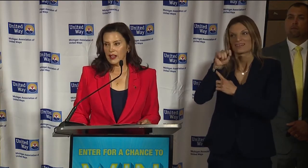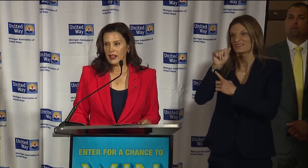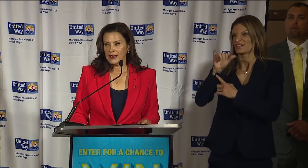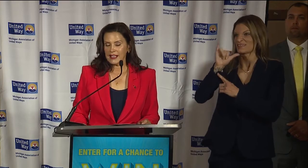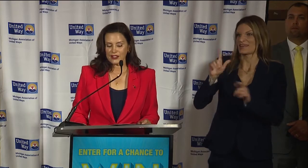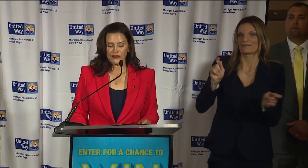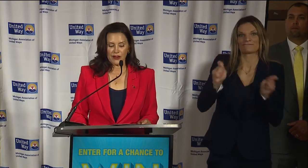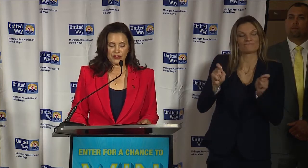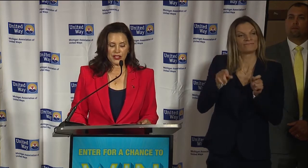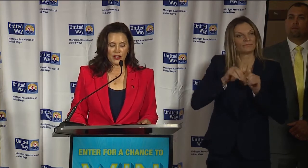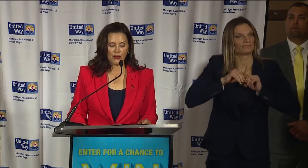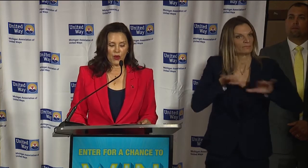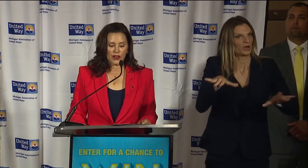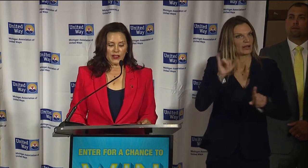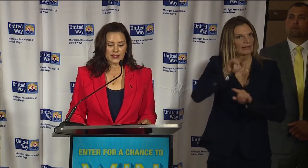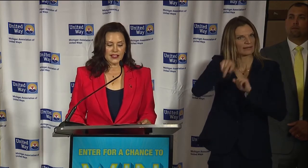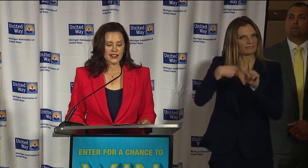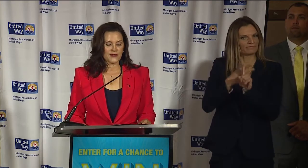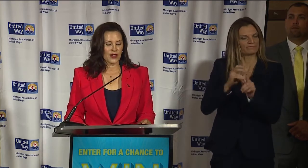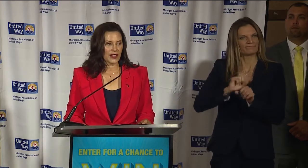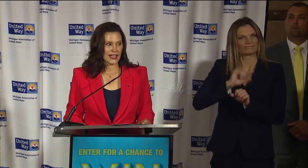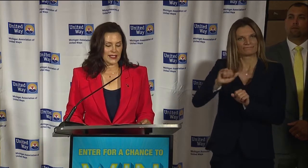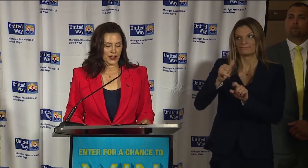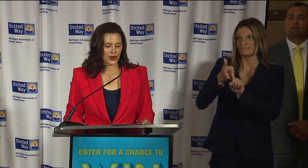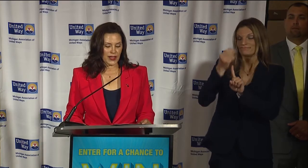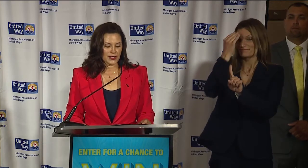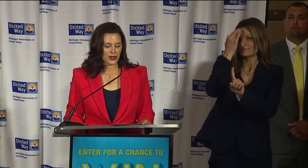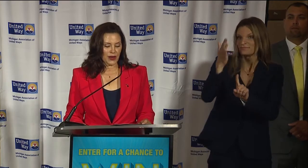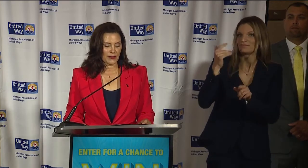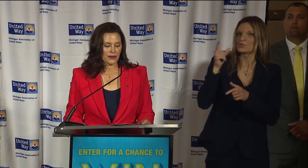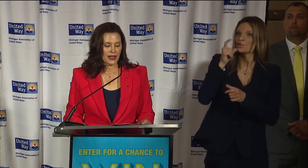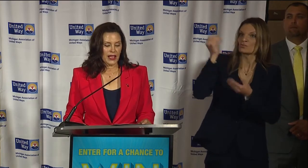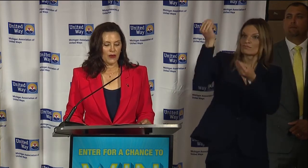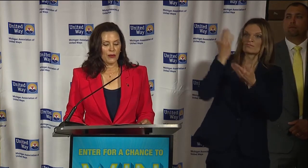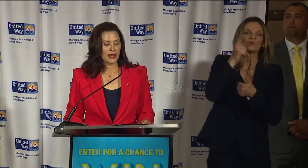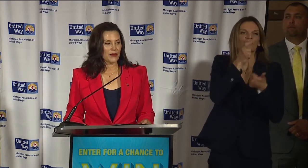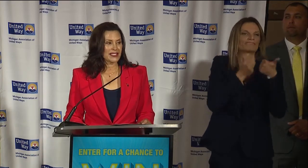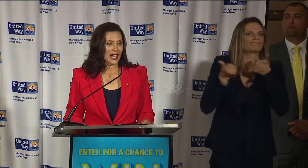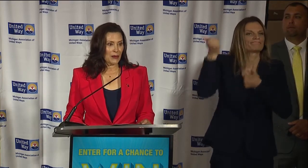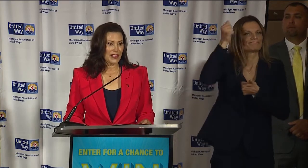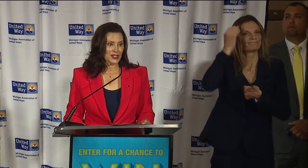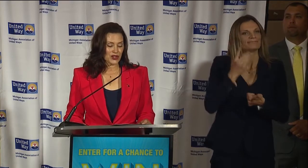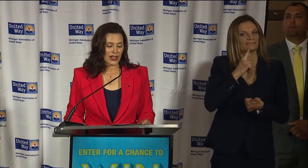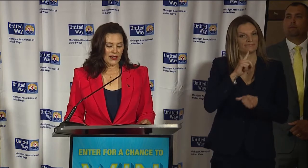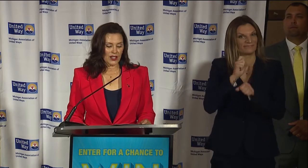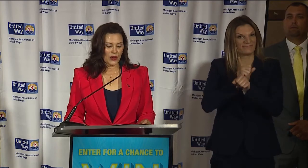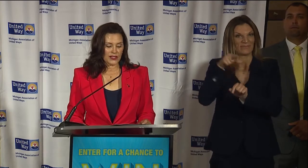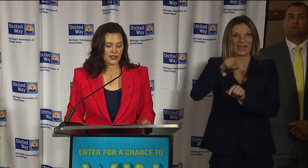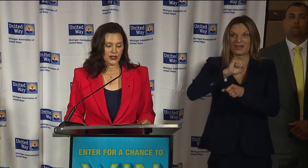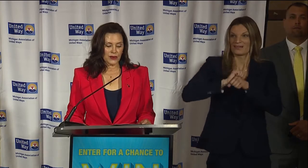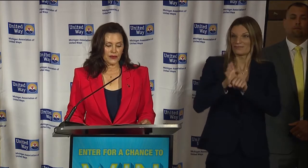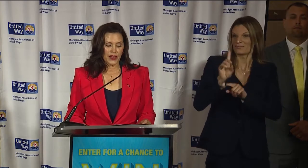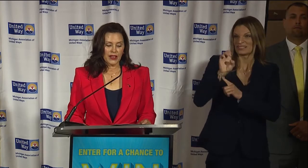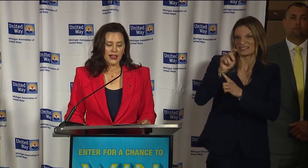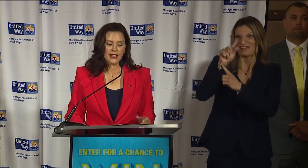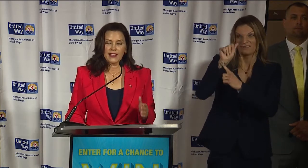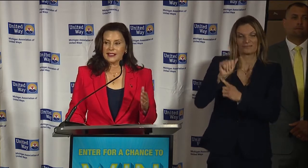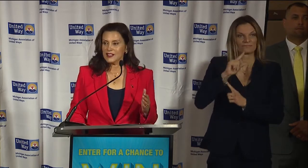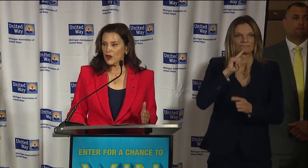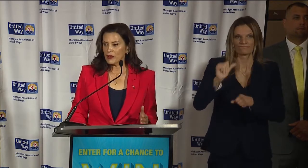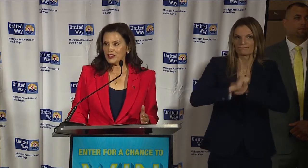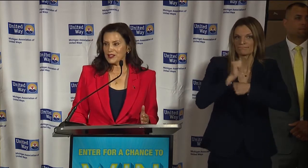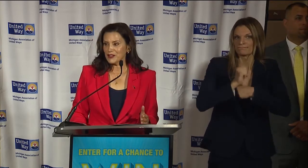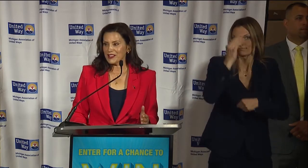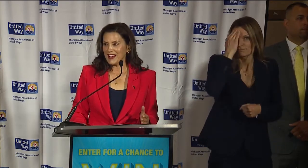Michigan. And Dr. Fauci warned us that this variant is our greatest threat and will become the dominant strain in the U.S. soon.